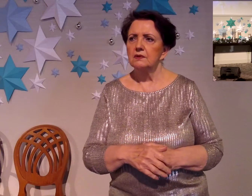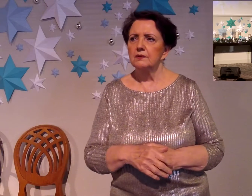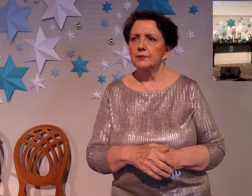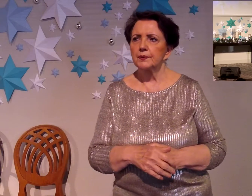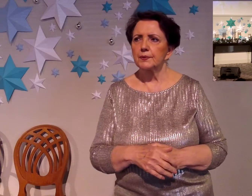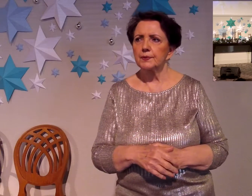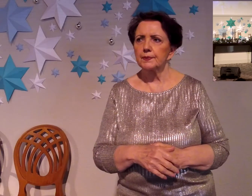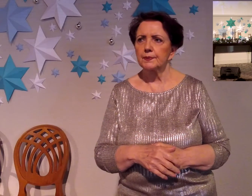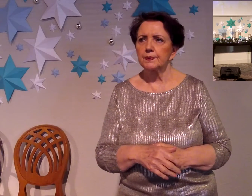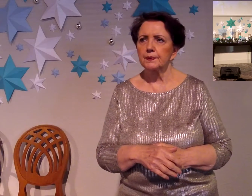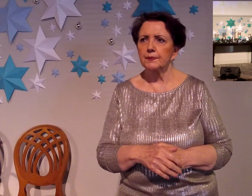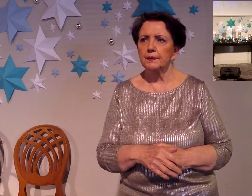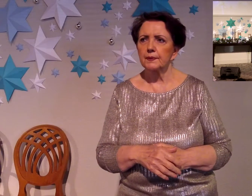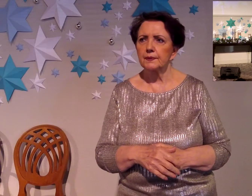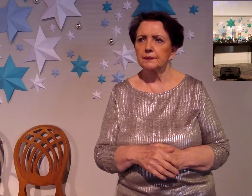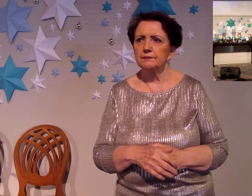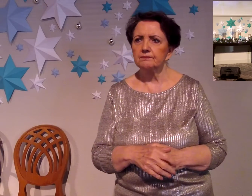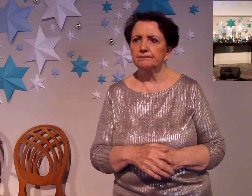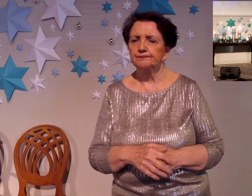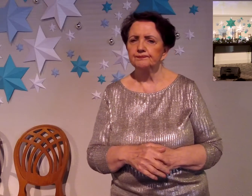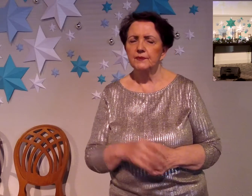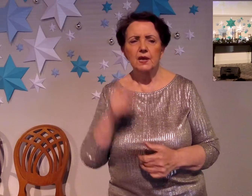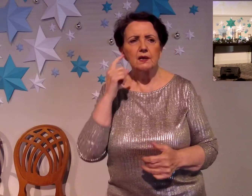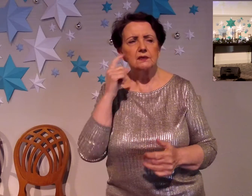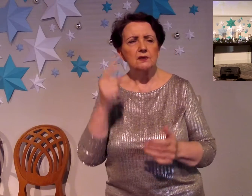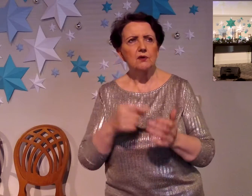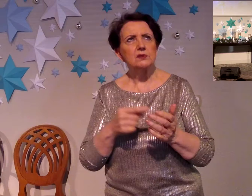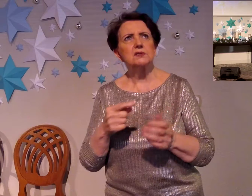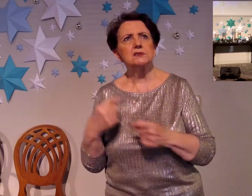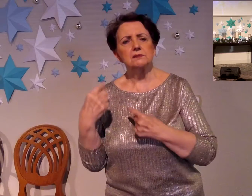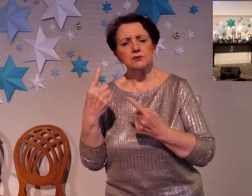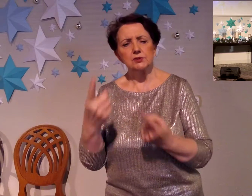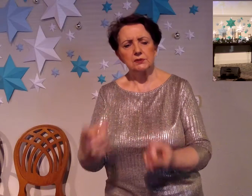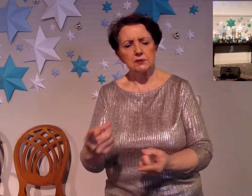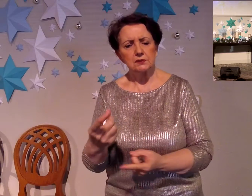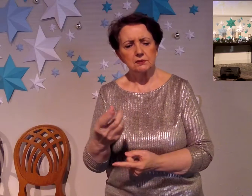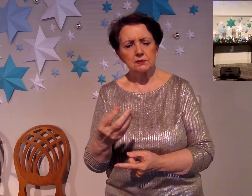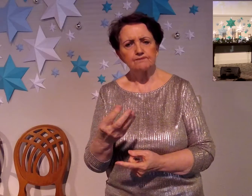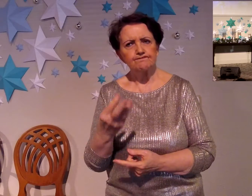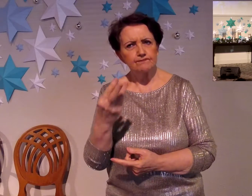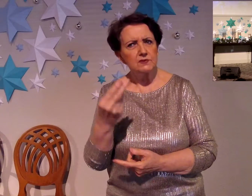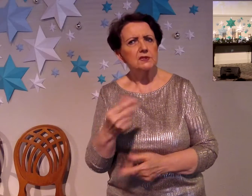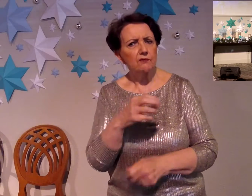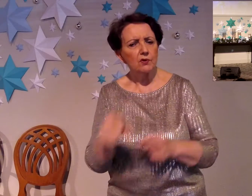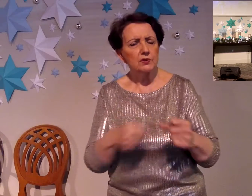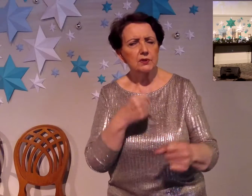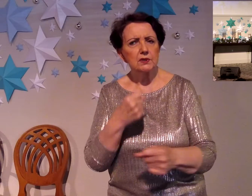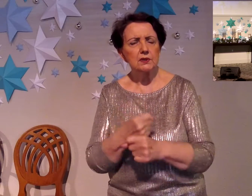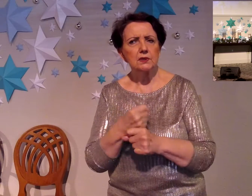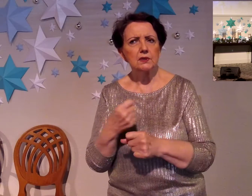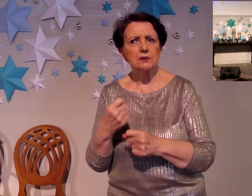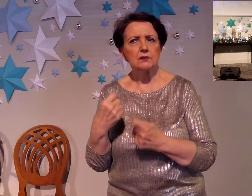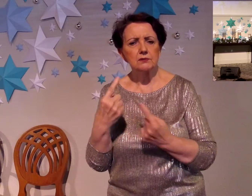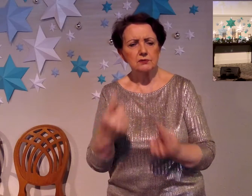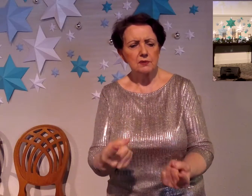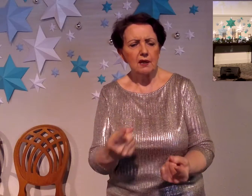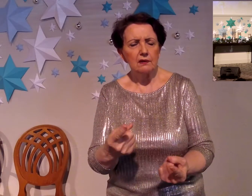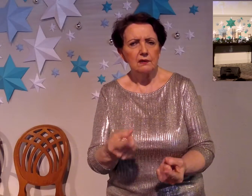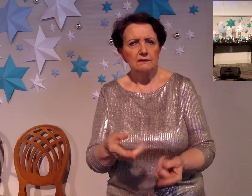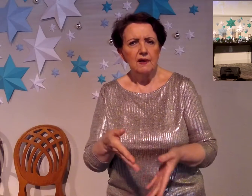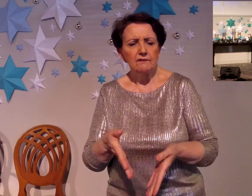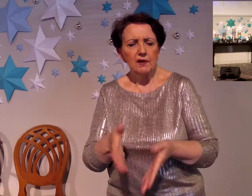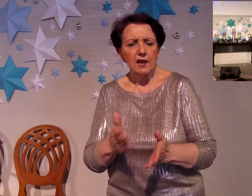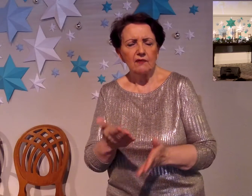And I actually have noticed in the last number of years that as I have allowed things in